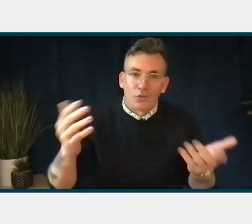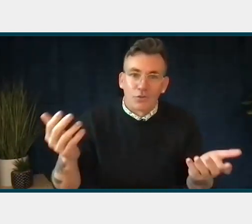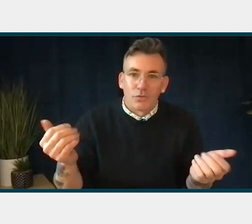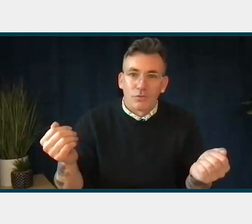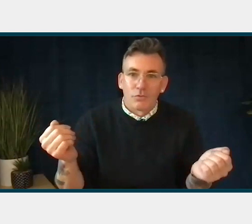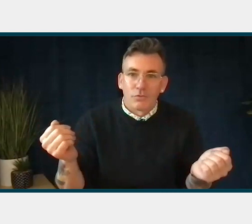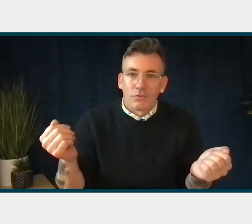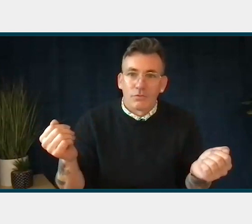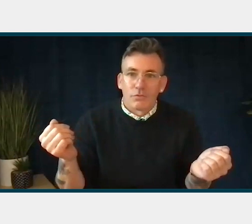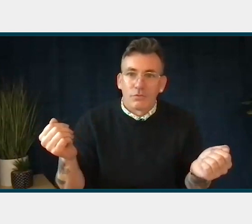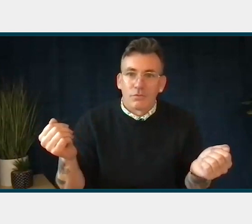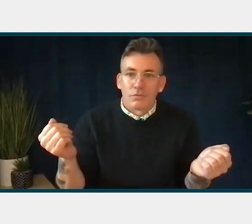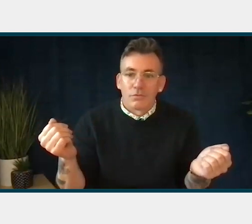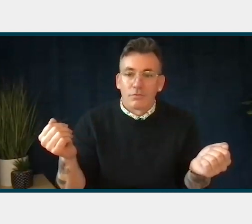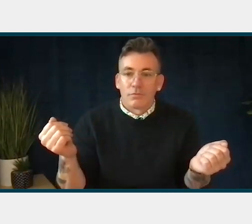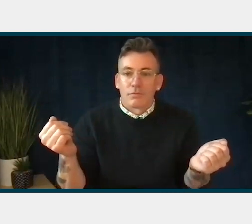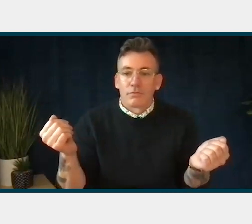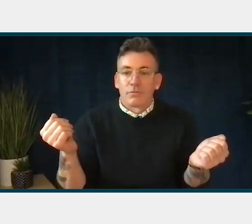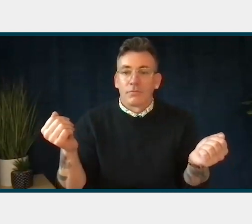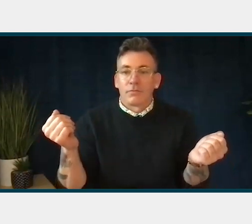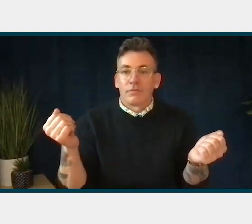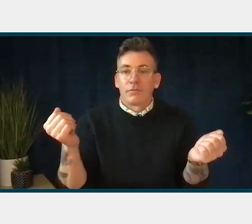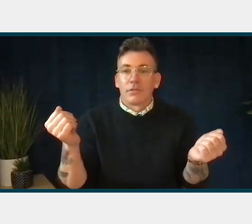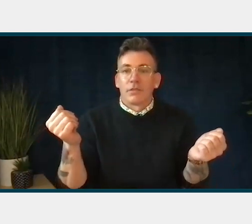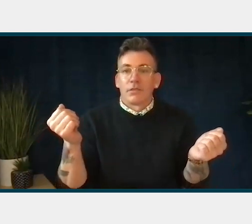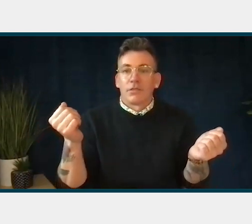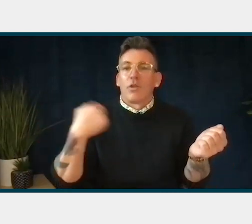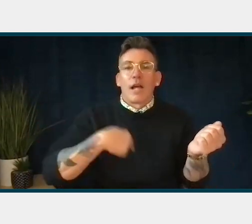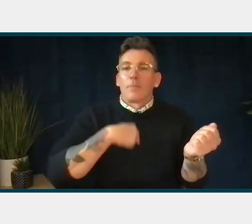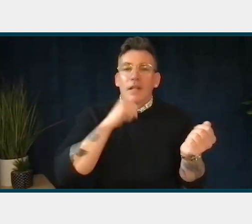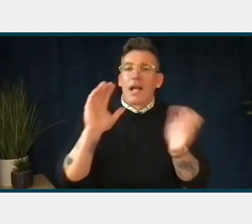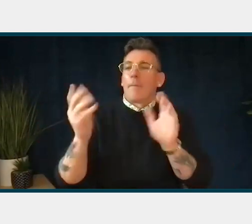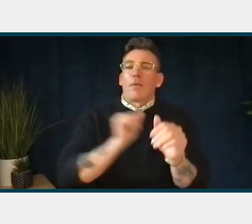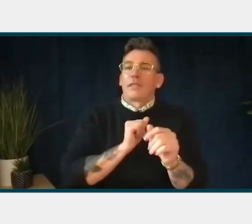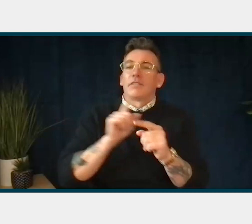We do not consider hearing people to be the standard. They're not our standard.